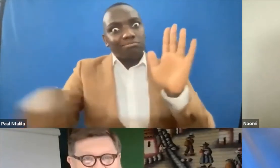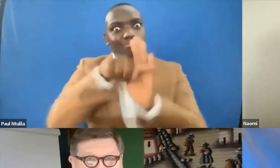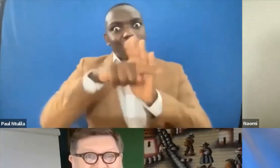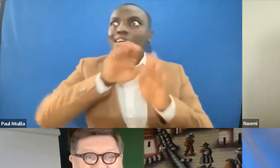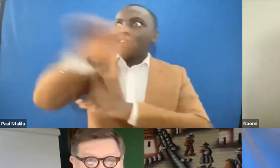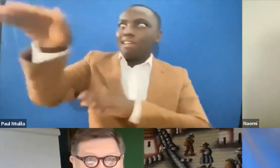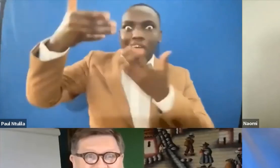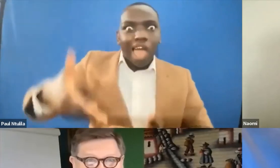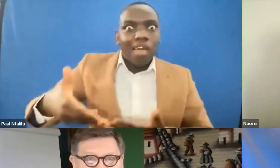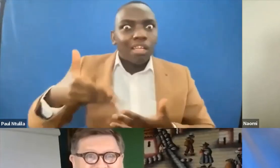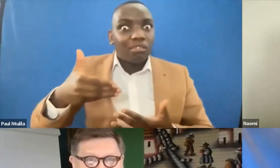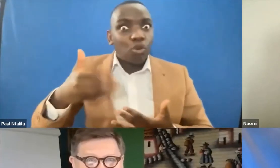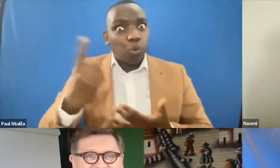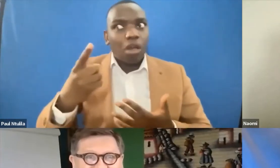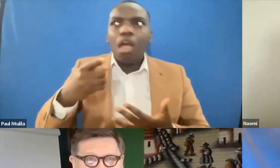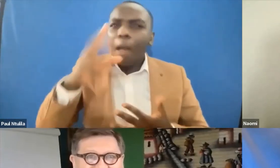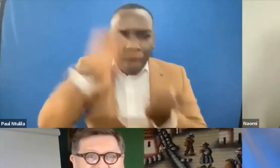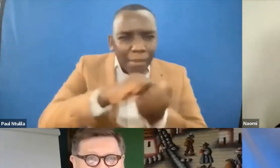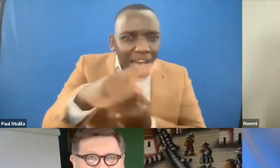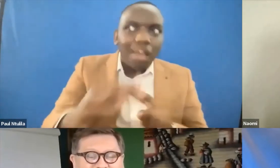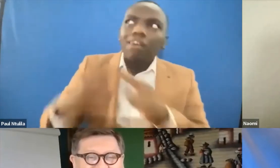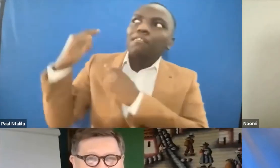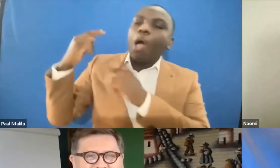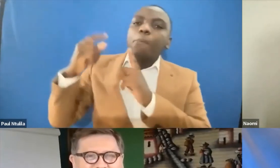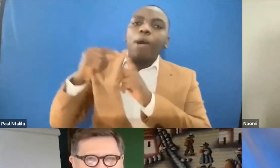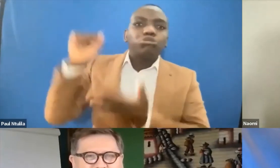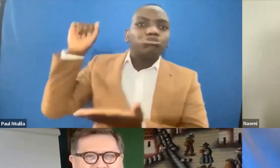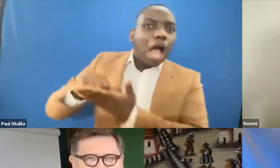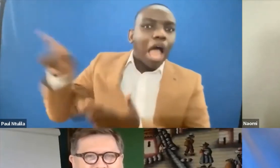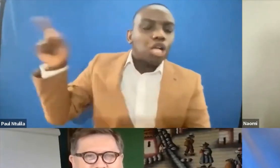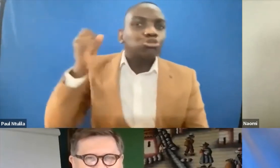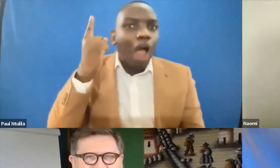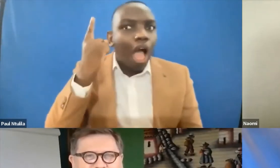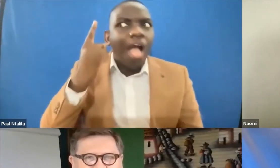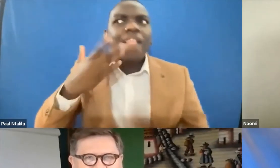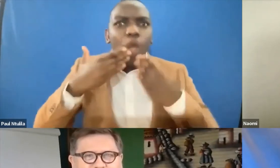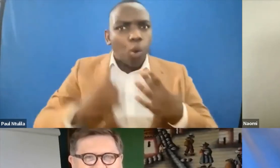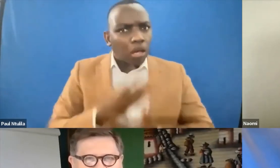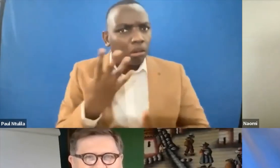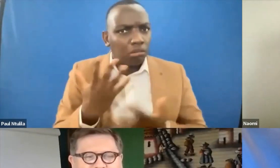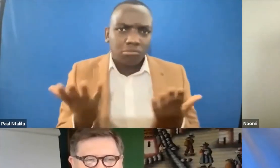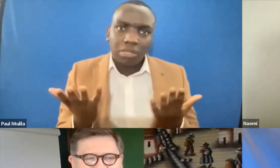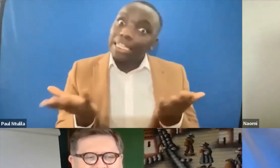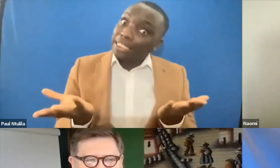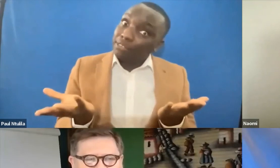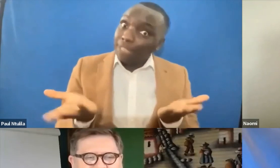leadership. I hope that also the BSL Act will have been passed,